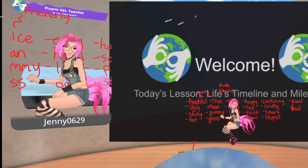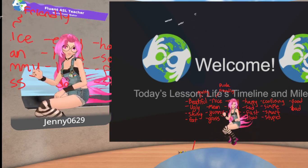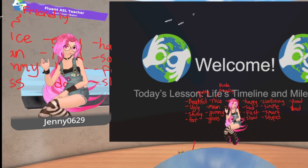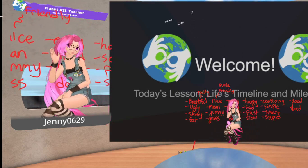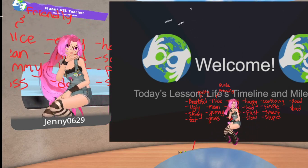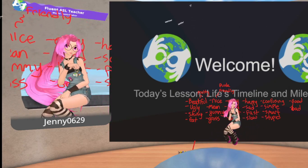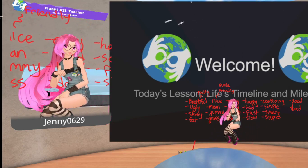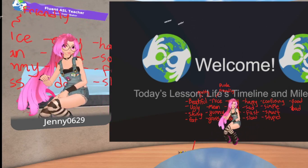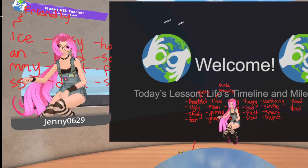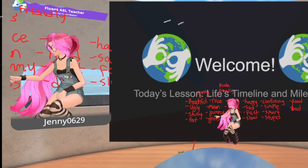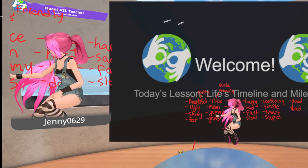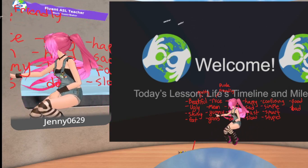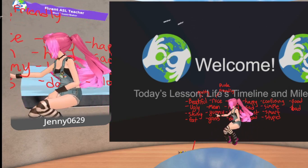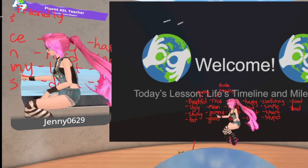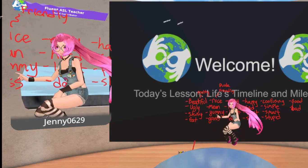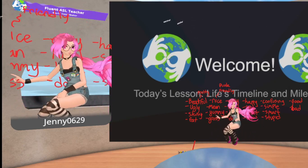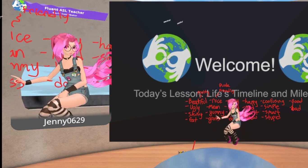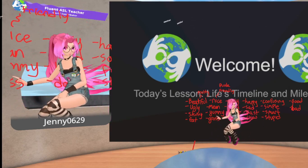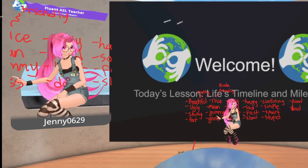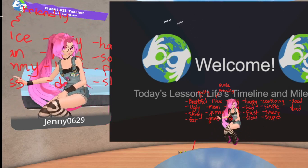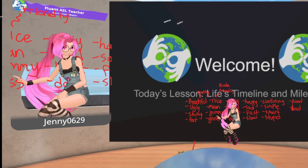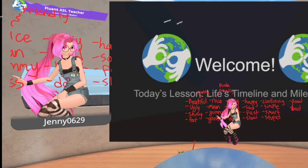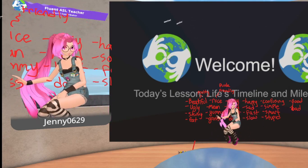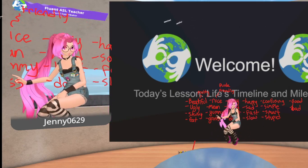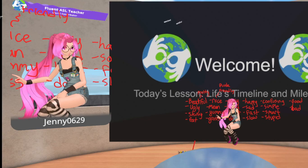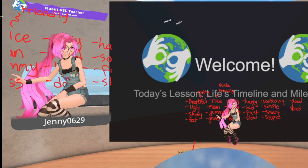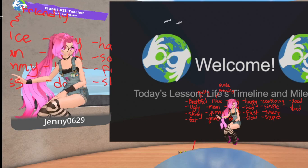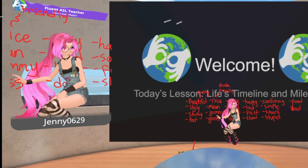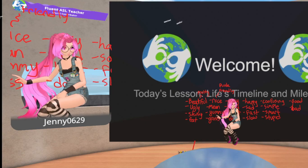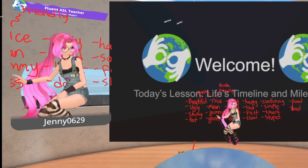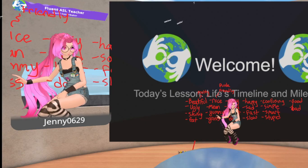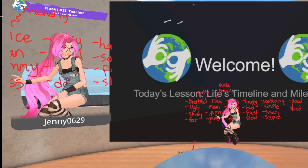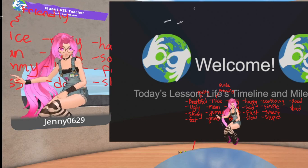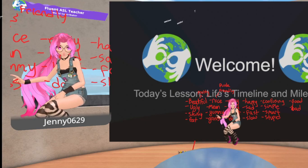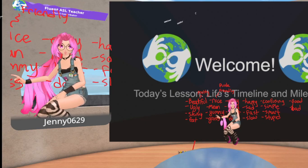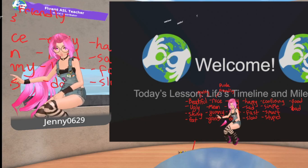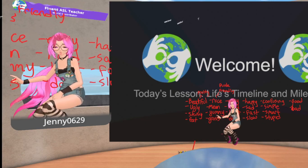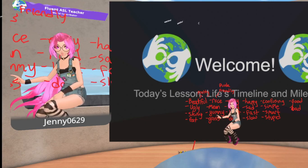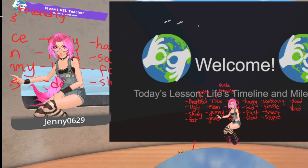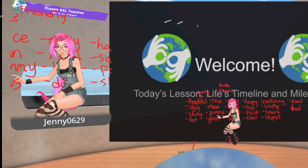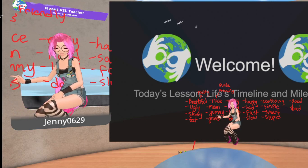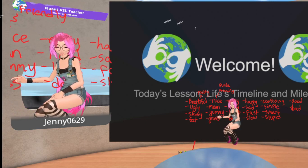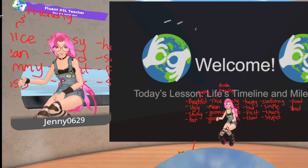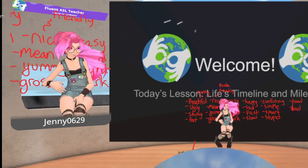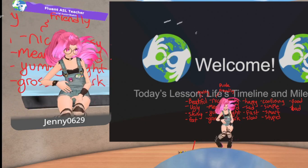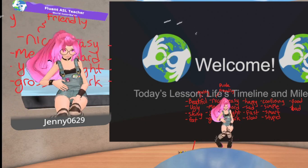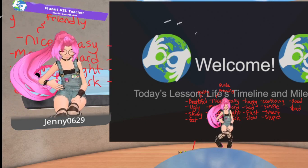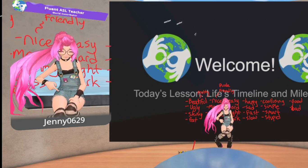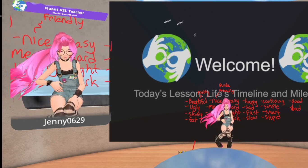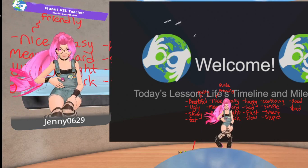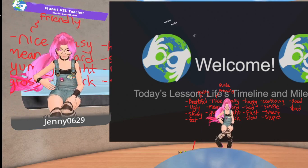Yummy. Just guess. How would you sign this? Just show me with your yeah.